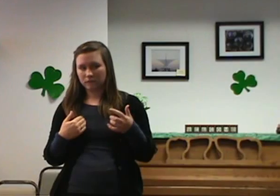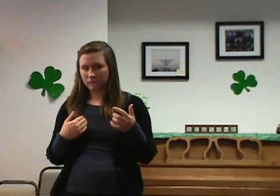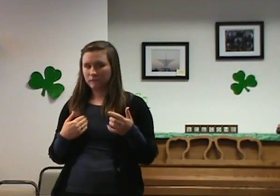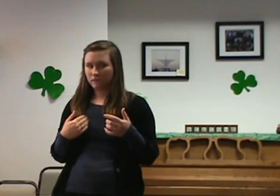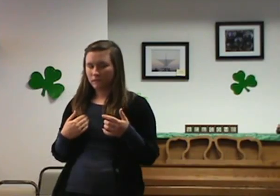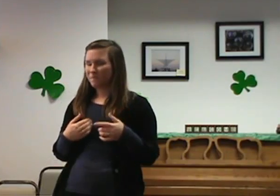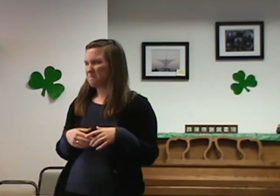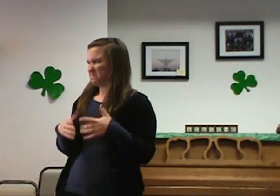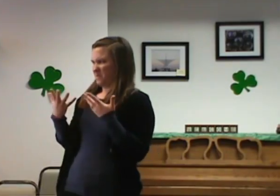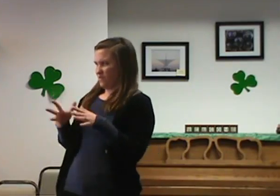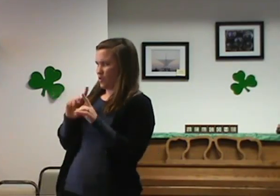yes. Jaws version